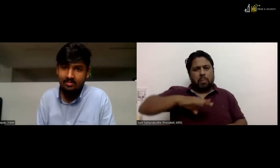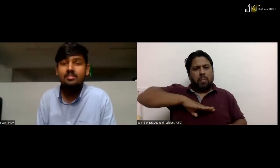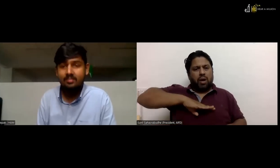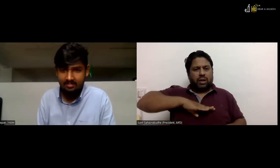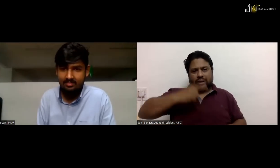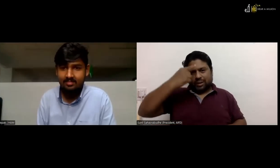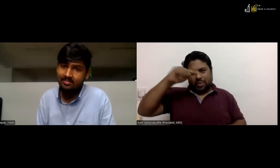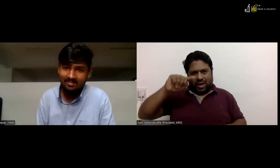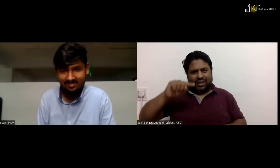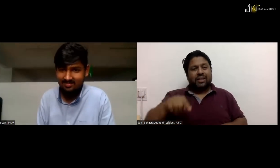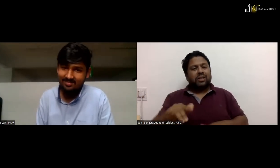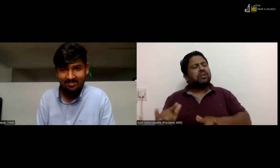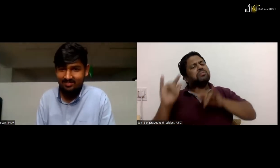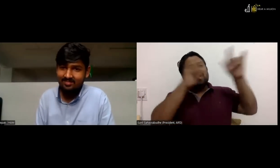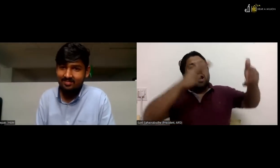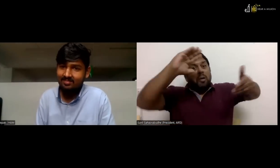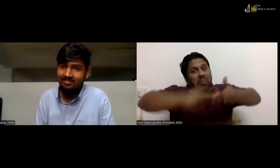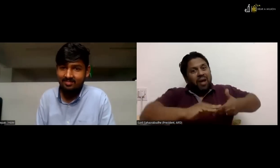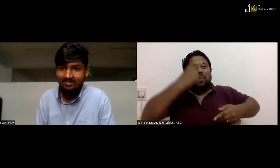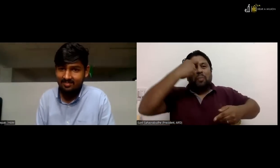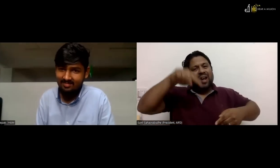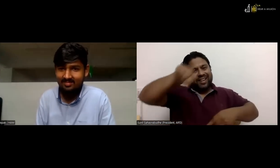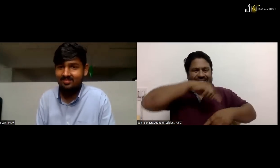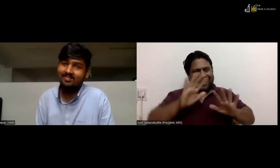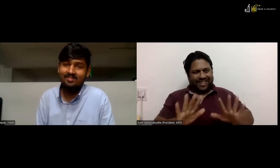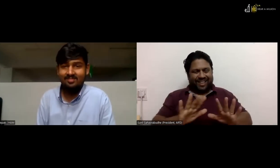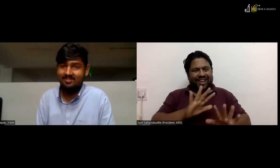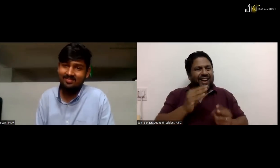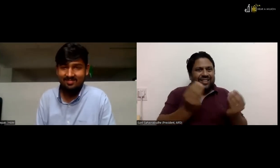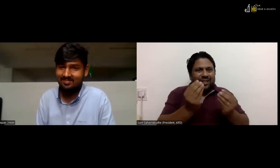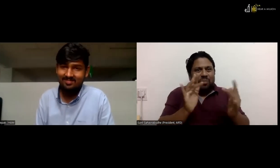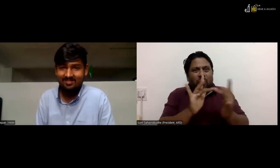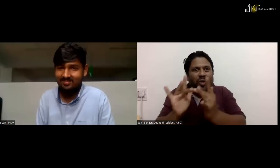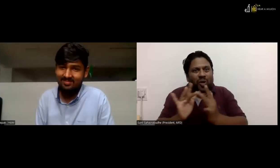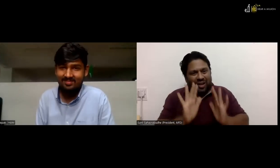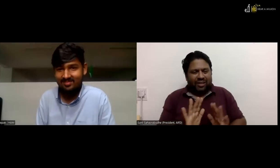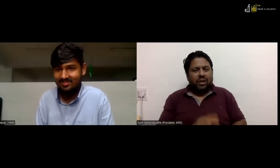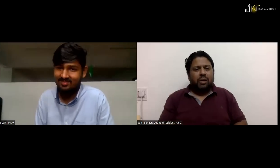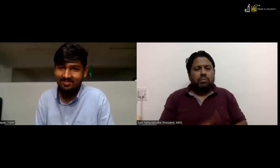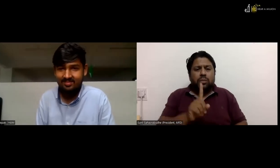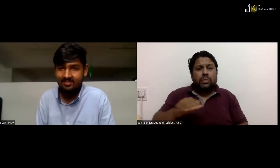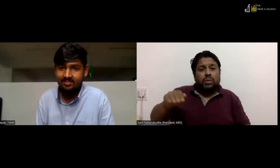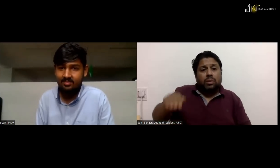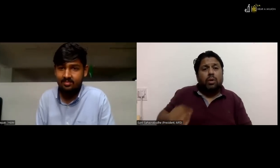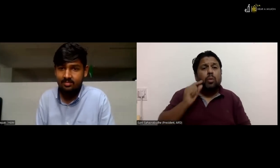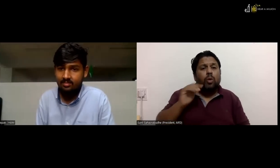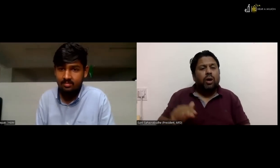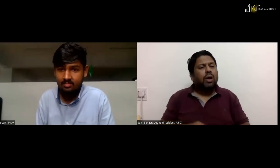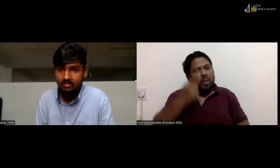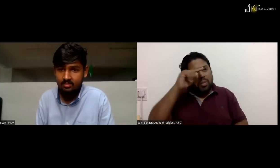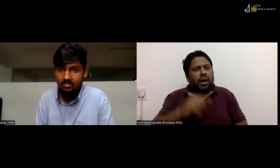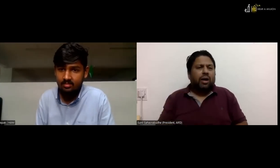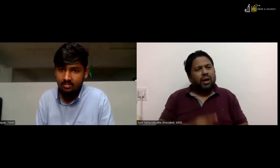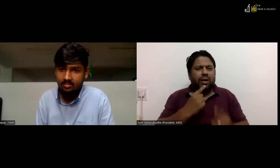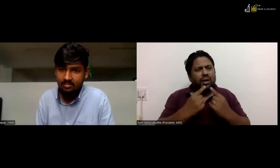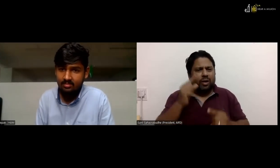so he will be just having the same color as like the parents, right? So in the similar way, the parents